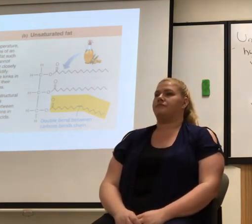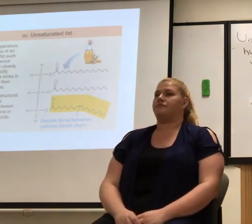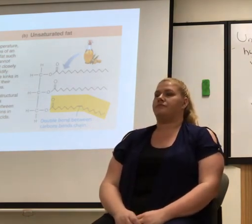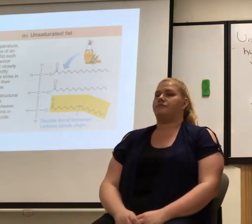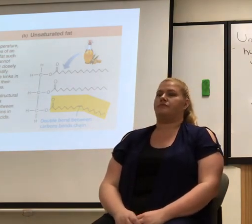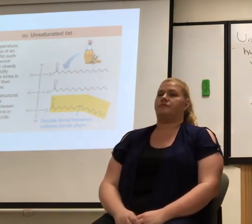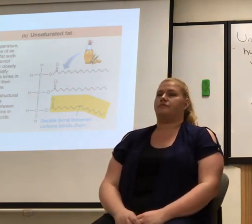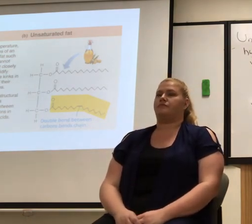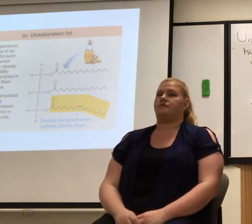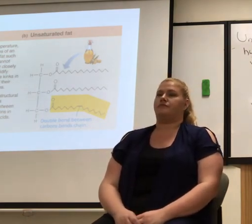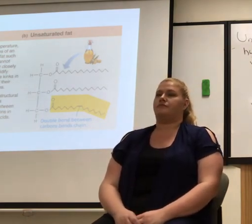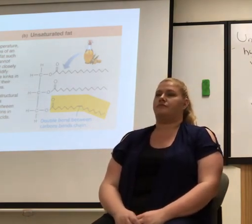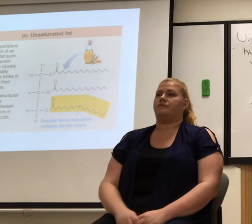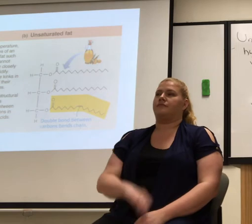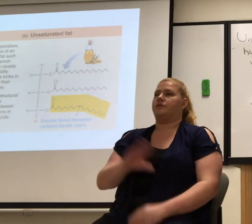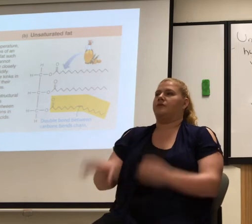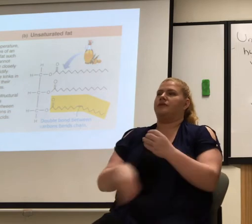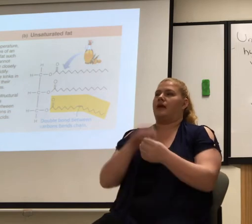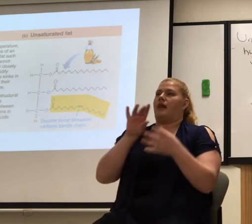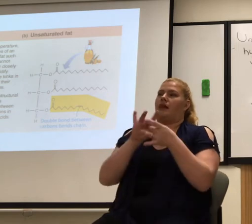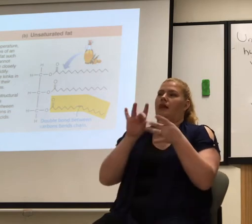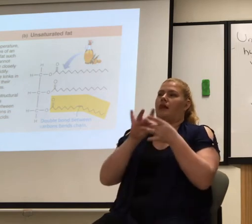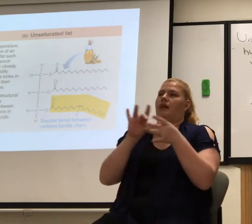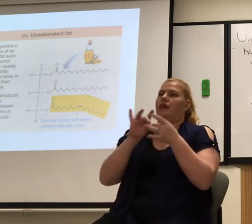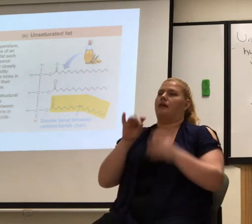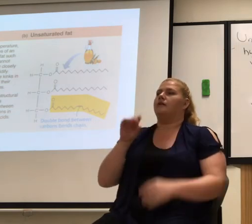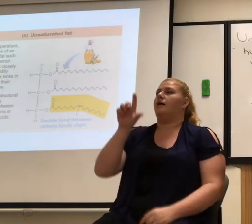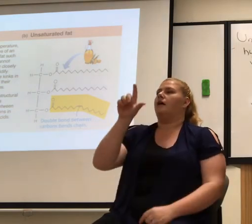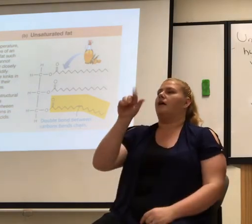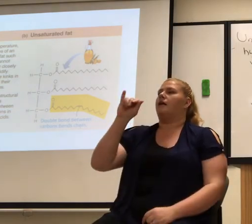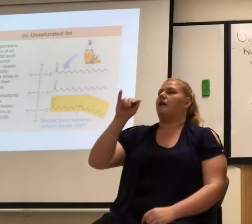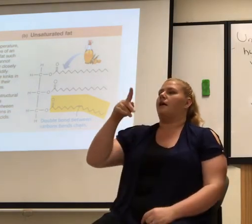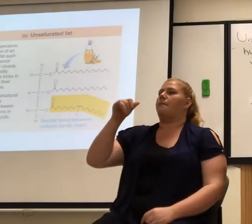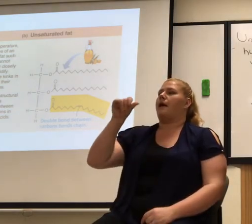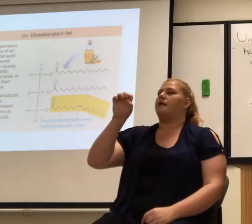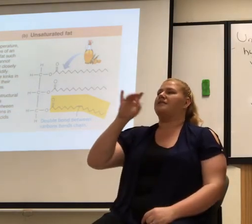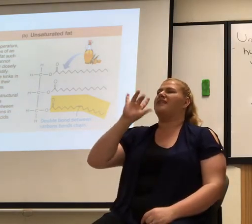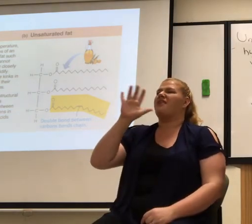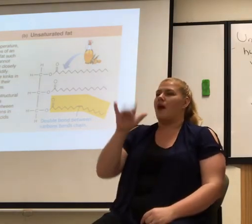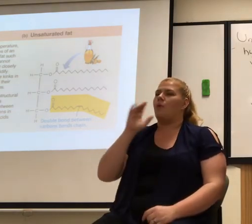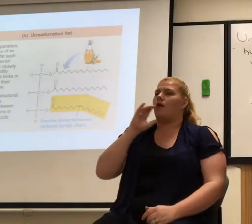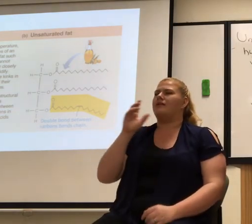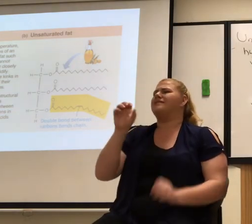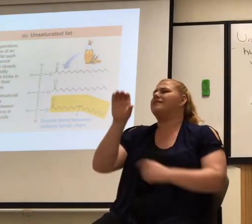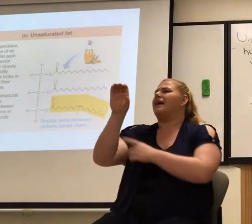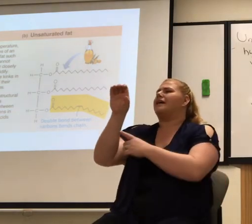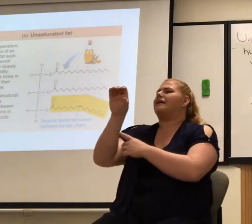can cleave off fatty acids.